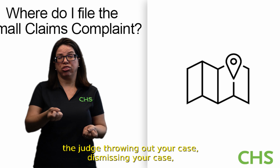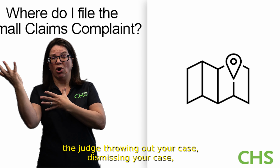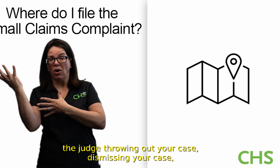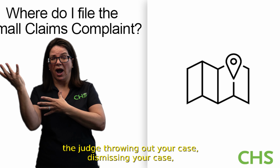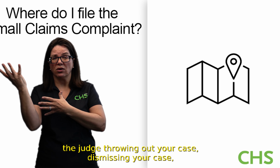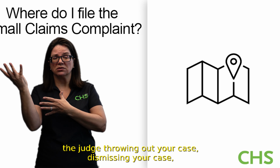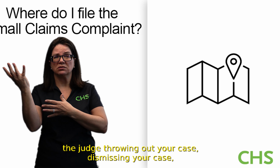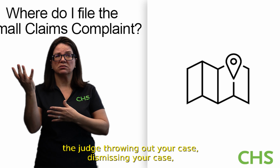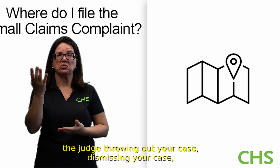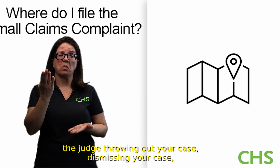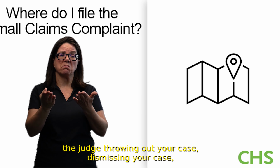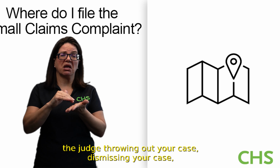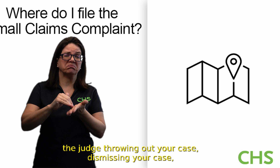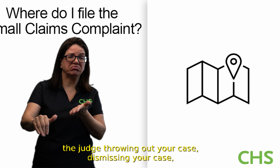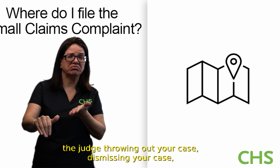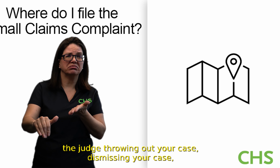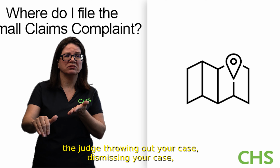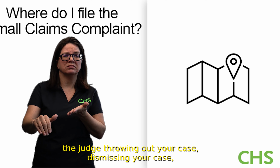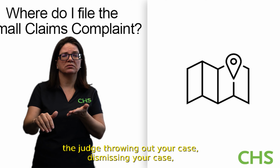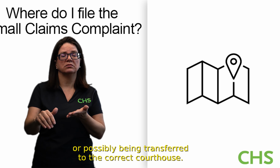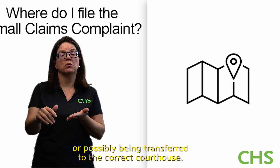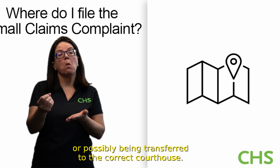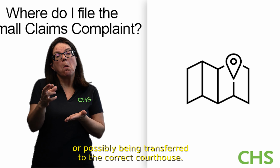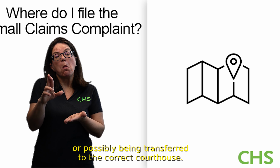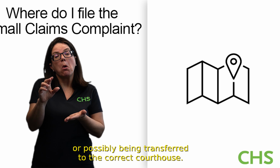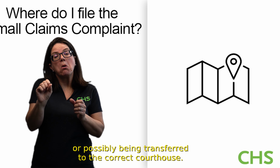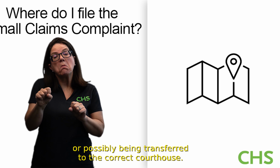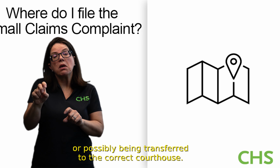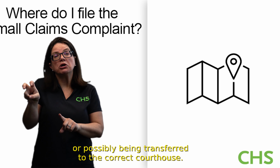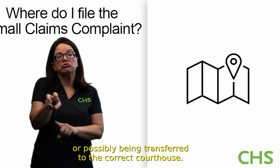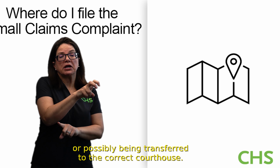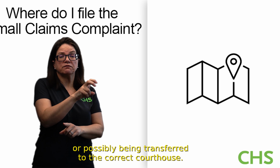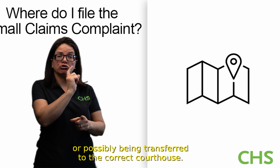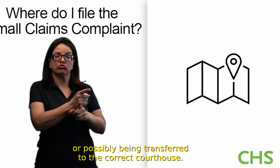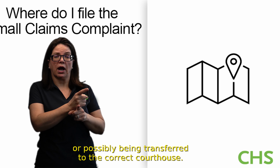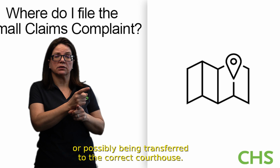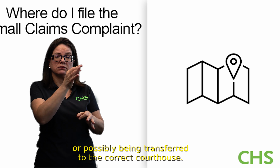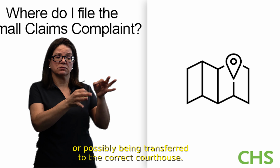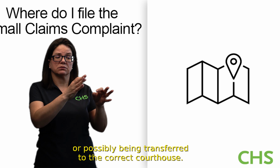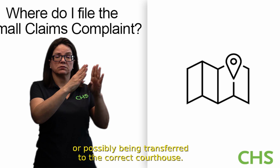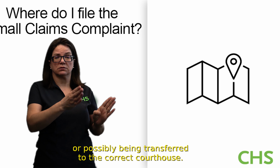case, dismissing your case, or possibly being transferred to the correct